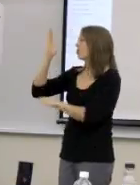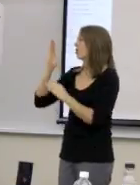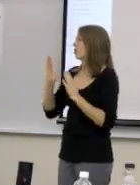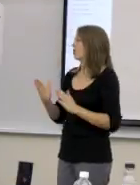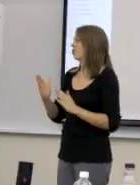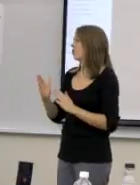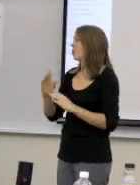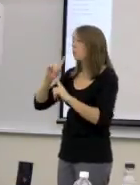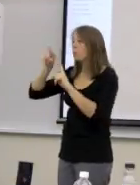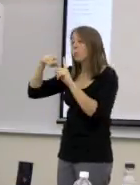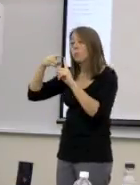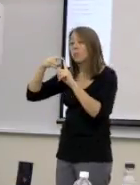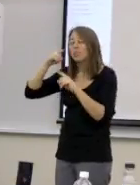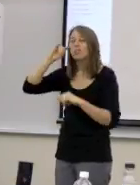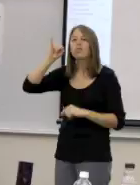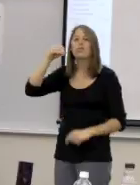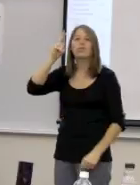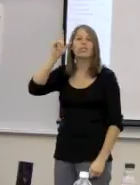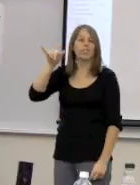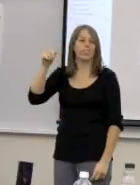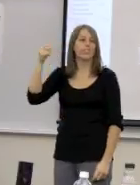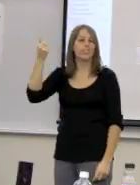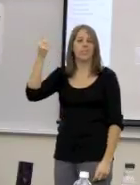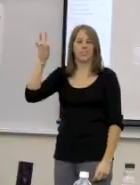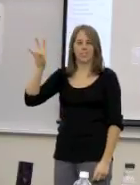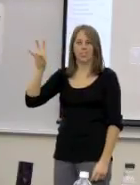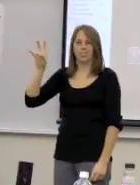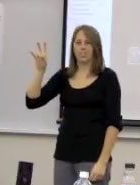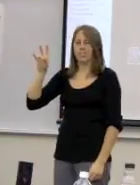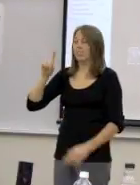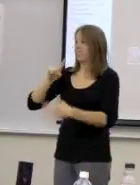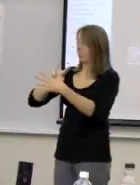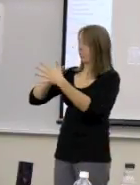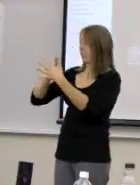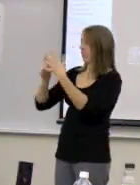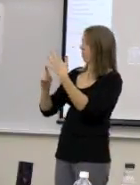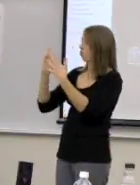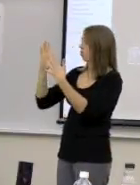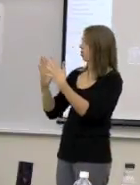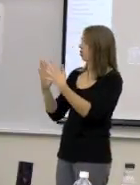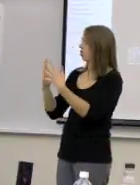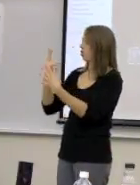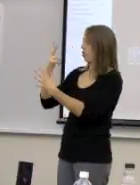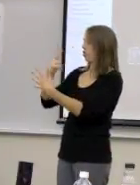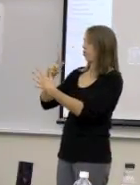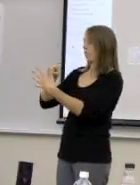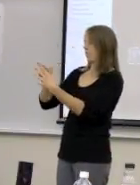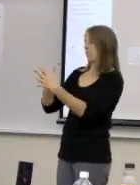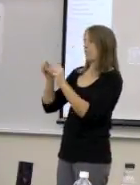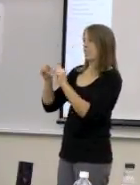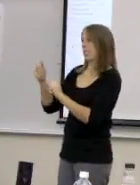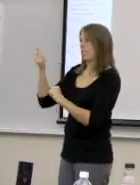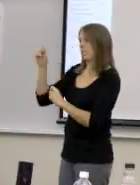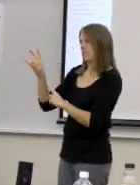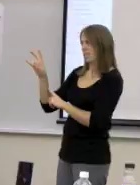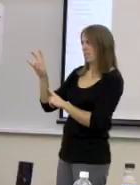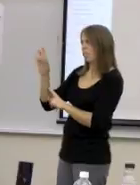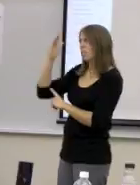July 17th. So far, out of 5 presenters, 3 have committed to the 17th. So we know we're going to have it in July, but tentative